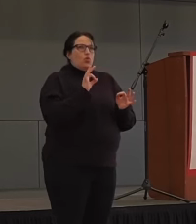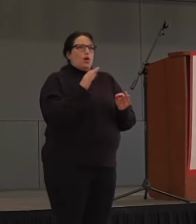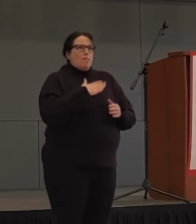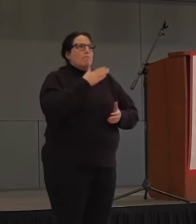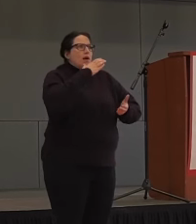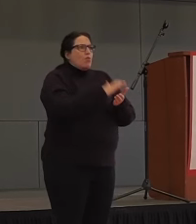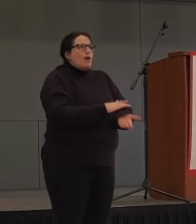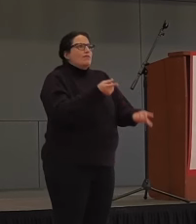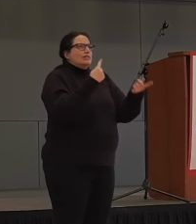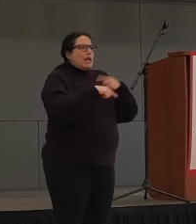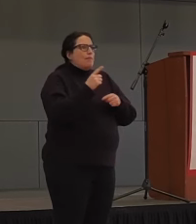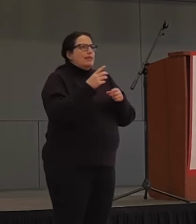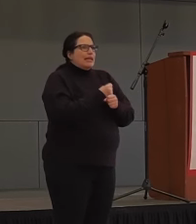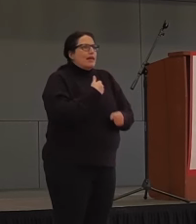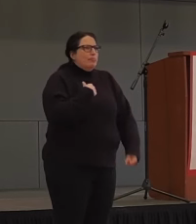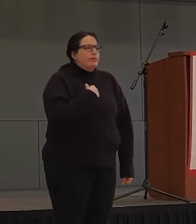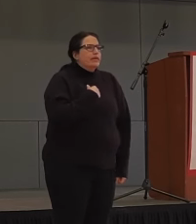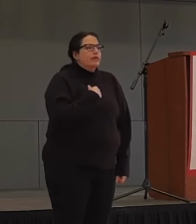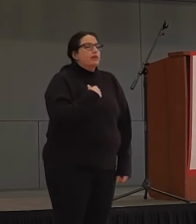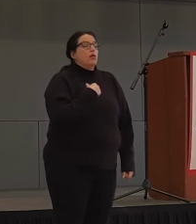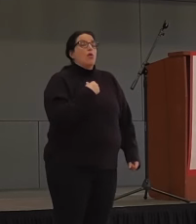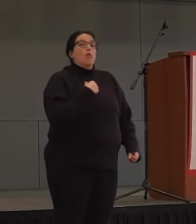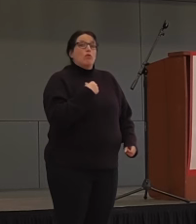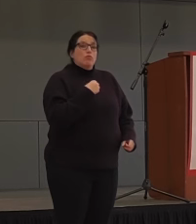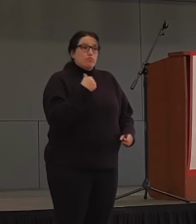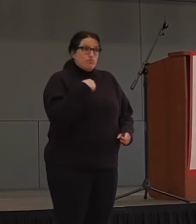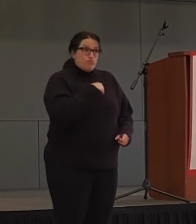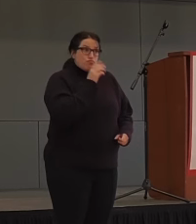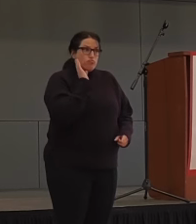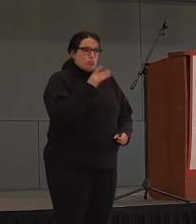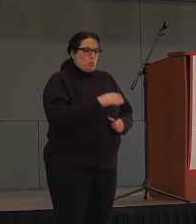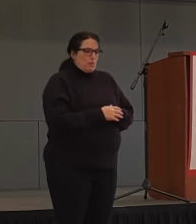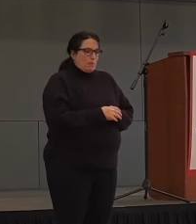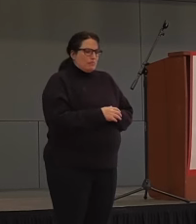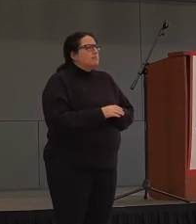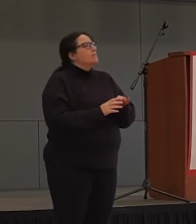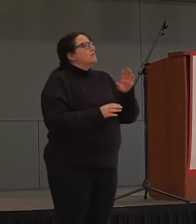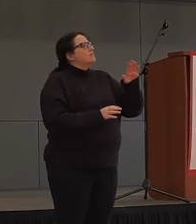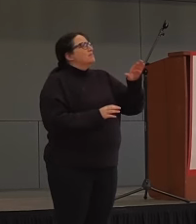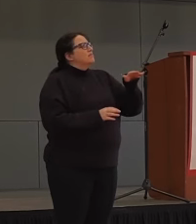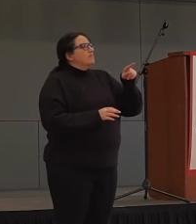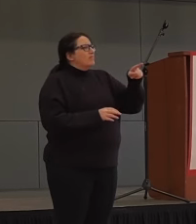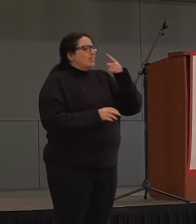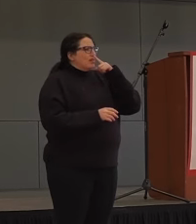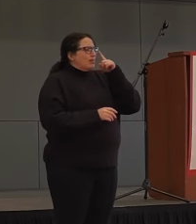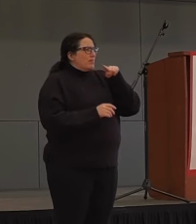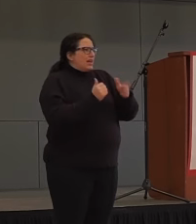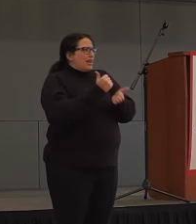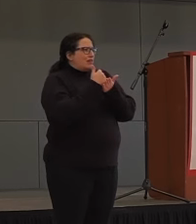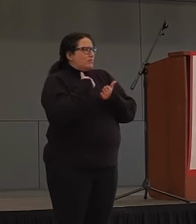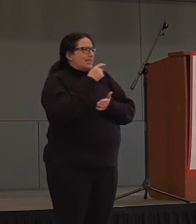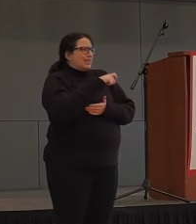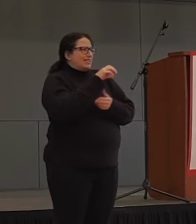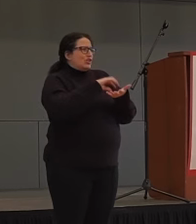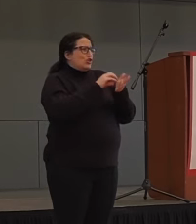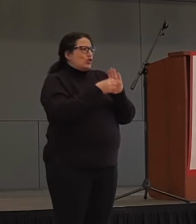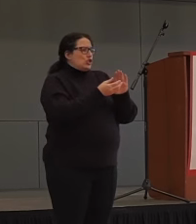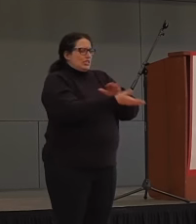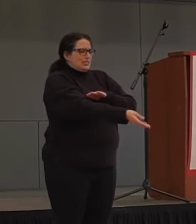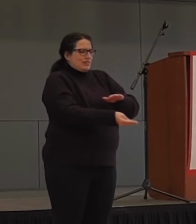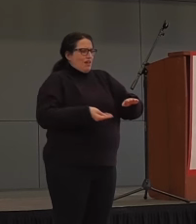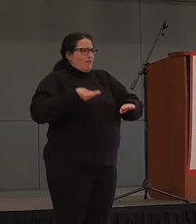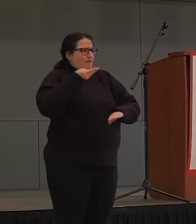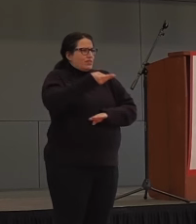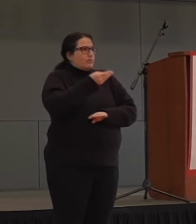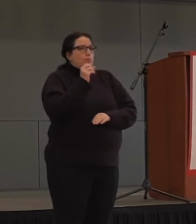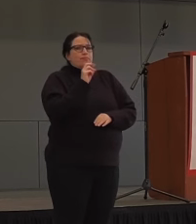my wife is coming to get me. So we would say, hey, would you help me with, I want to take some cookies out of the oven, or I want to get a cup